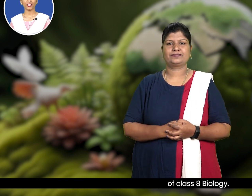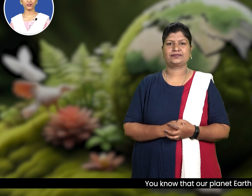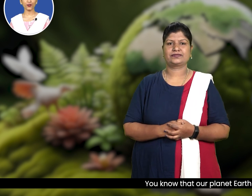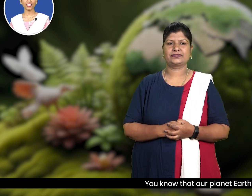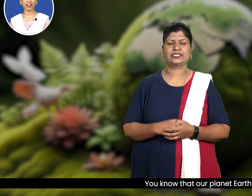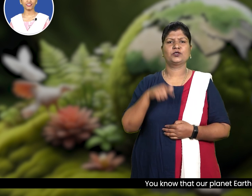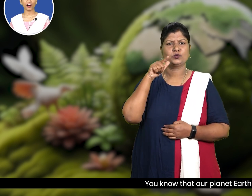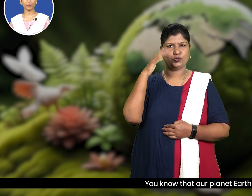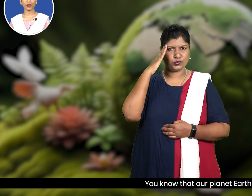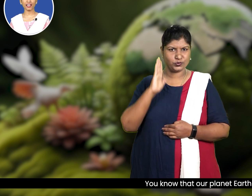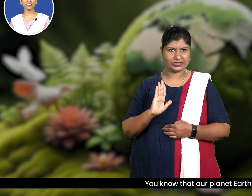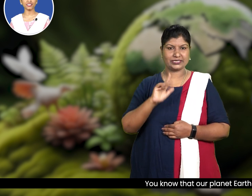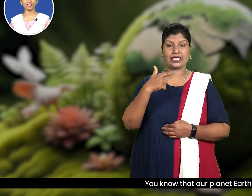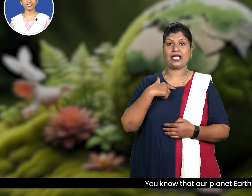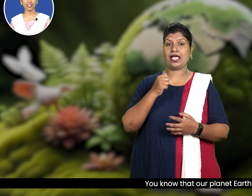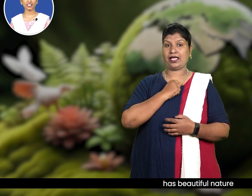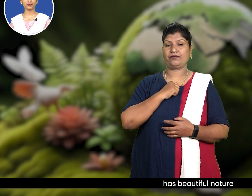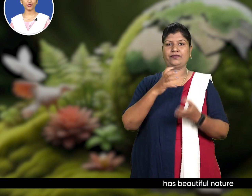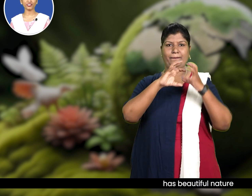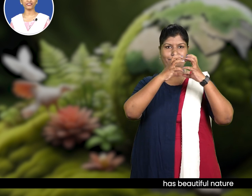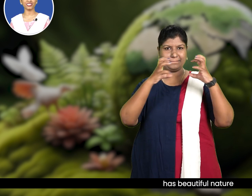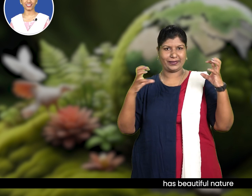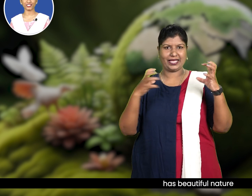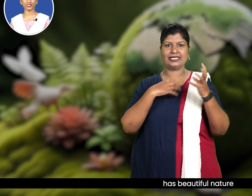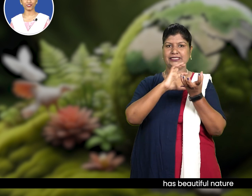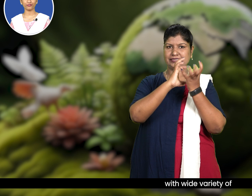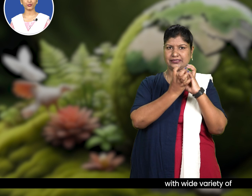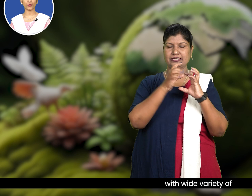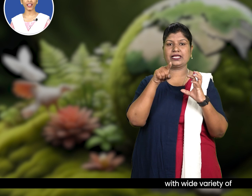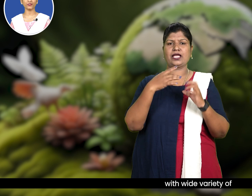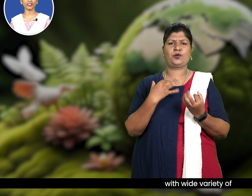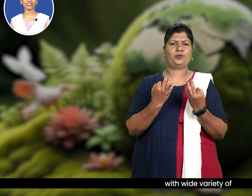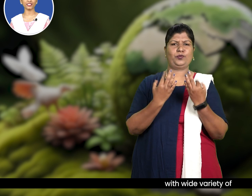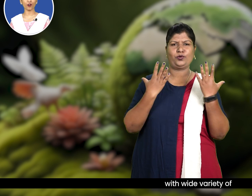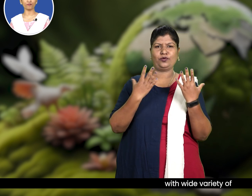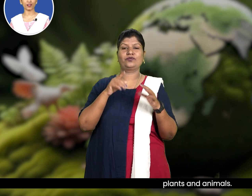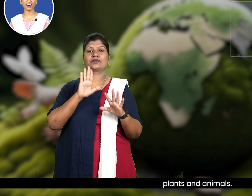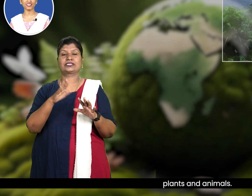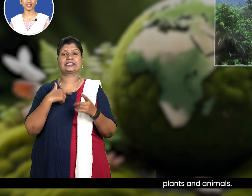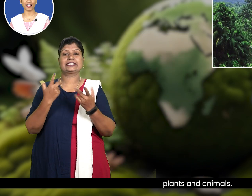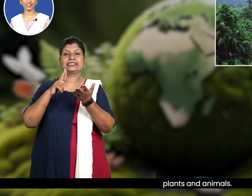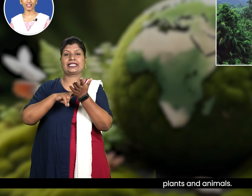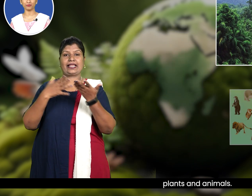You know that our planet Earth has beautiful nature with wide variety of plants and